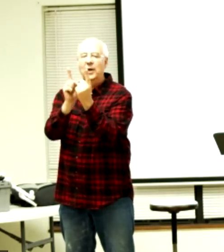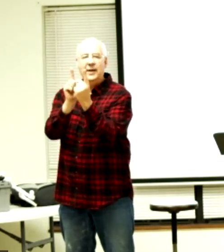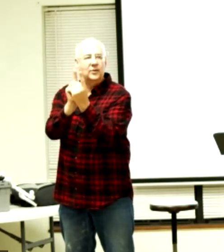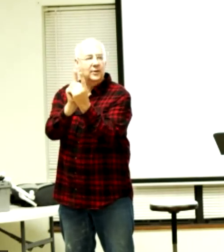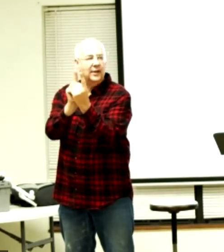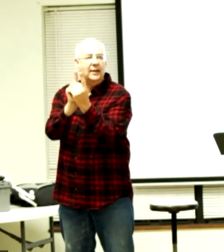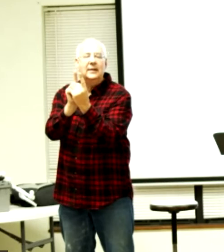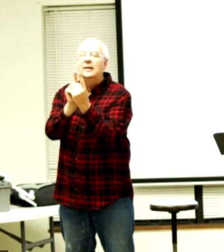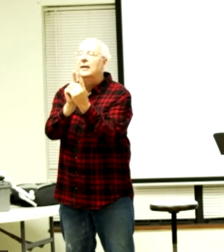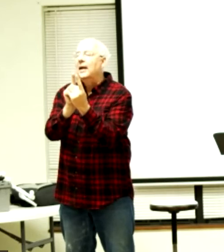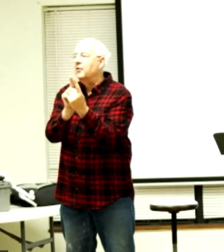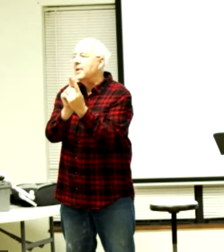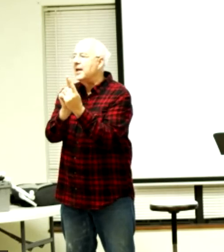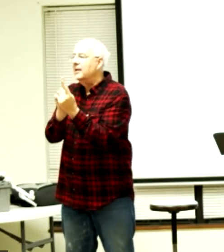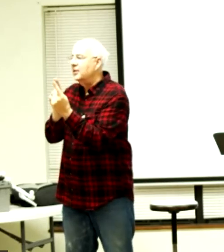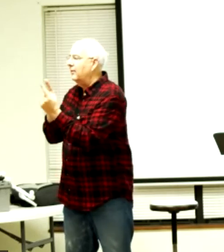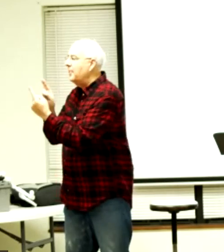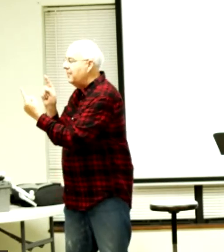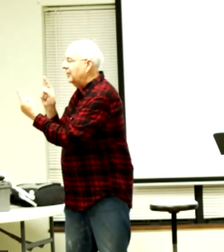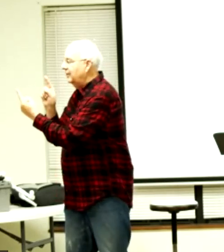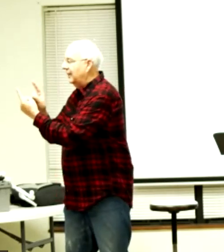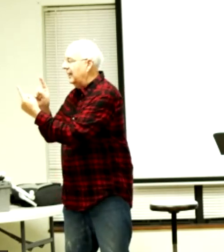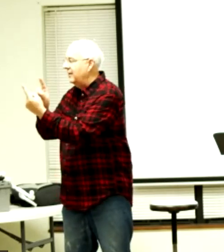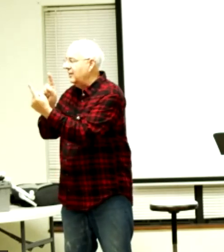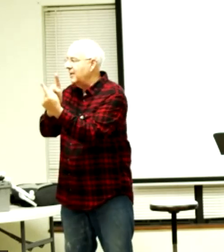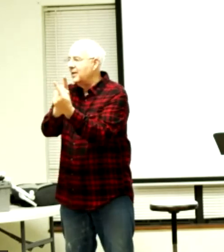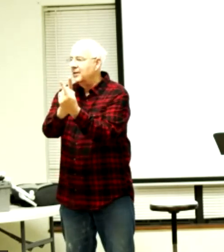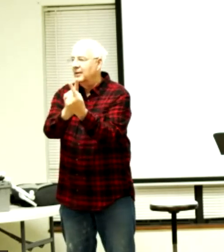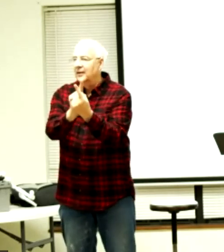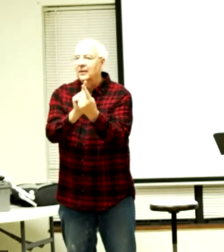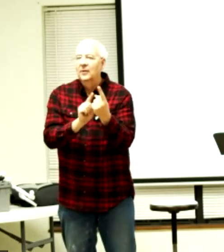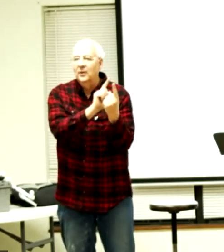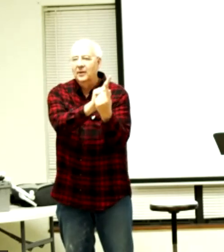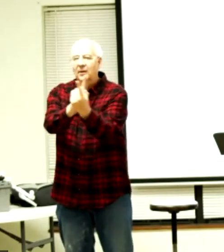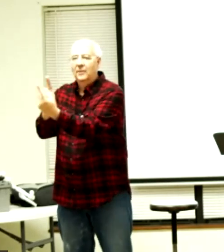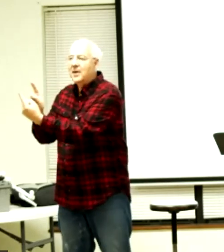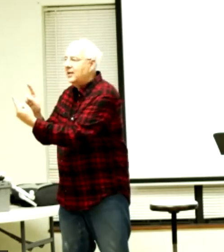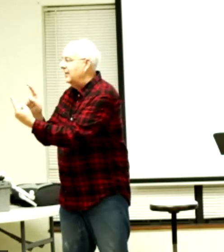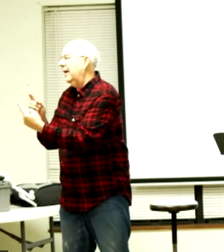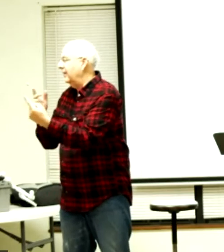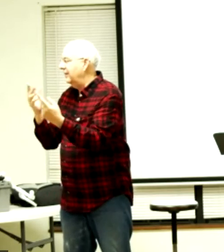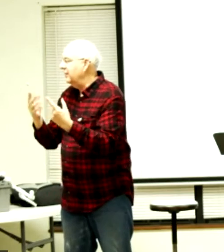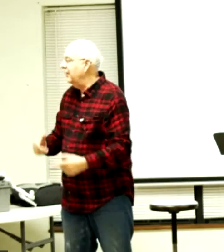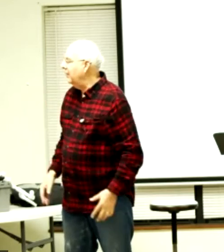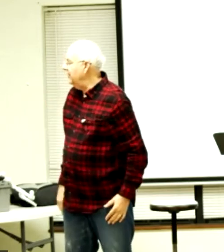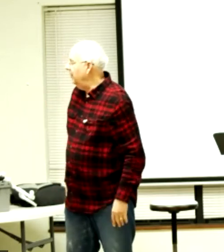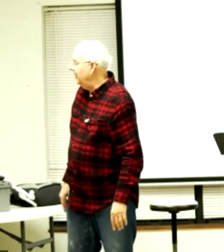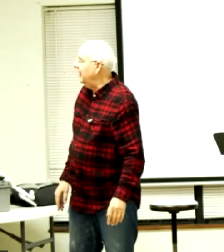one hands. Okay. And if you're meeting several people, right, you can meet, or meet. However, there's different ways of doing that,